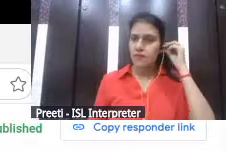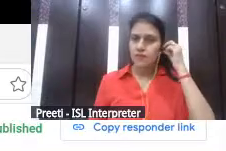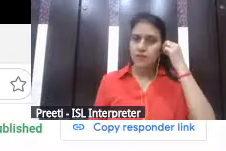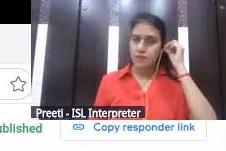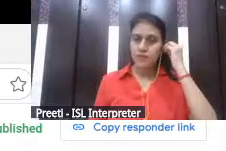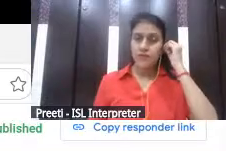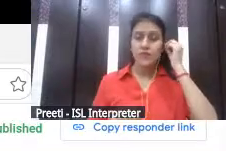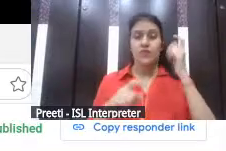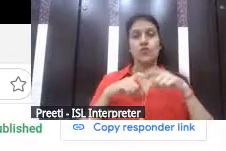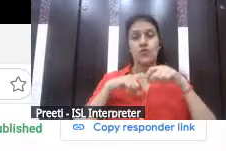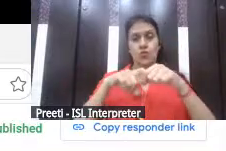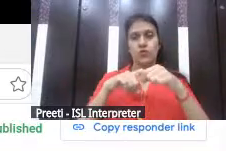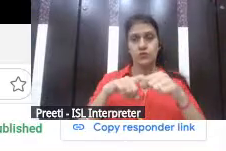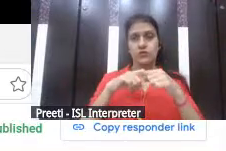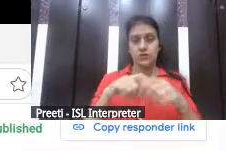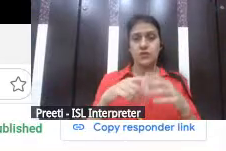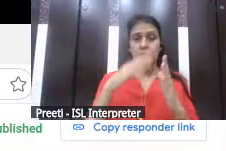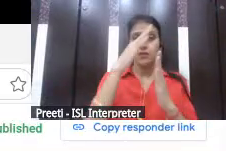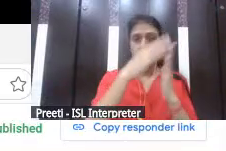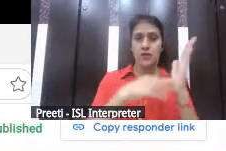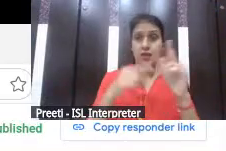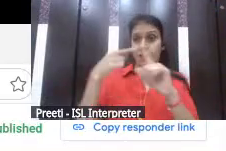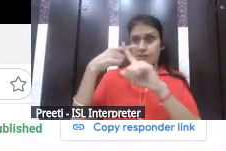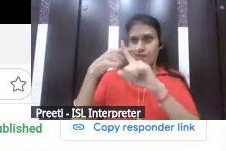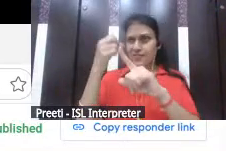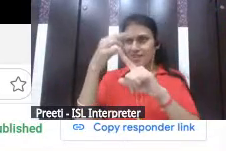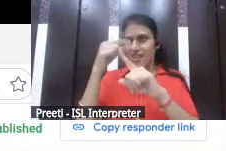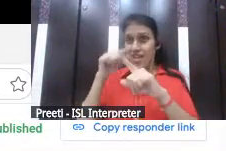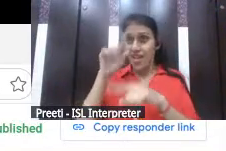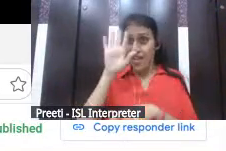have the asterisk sign are mandatory.